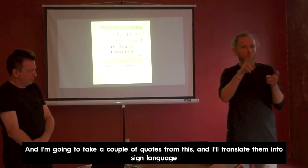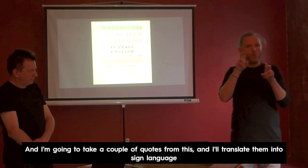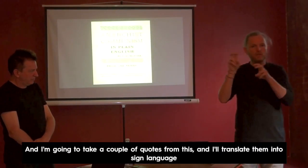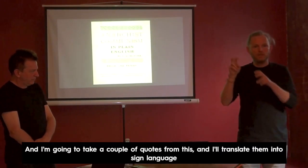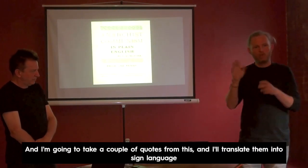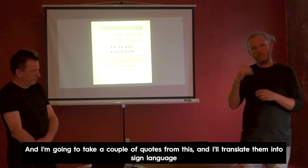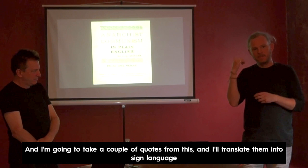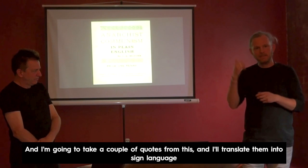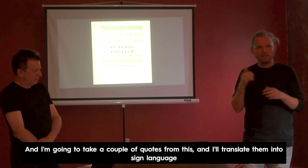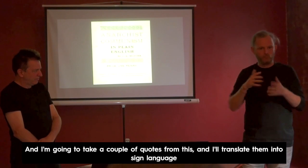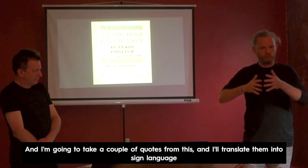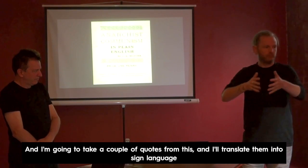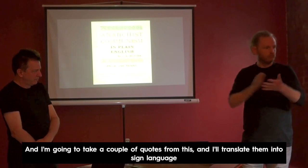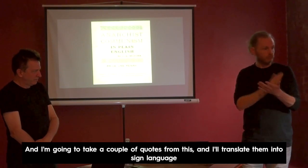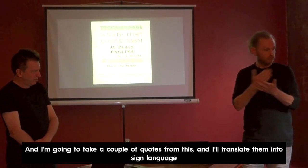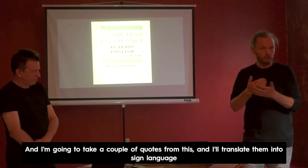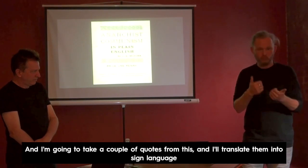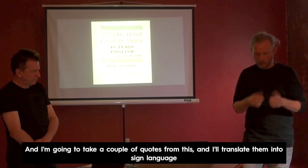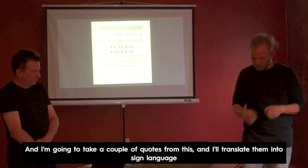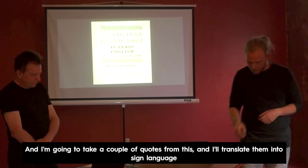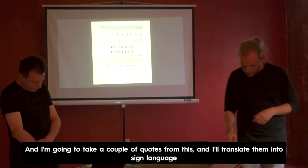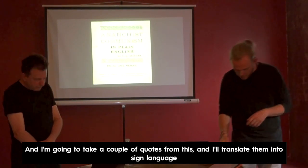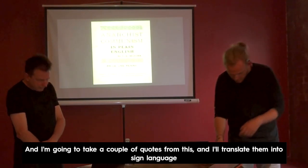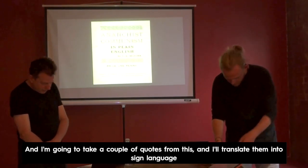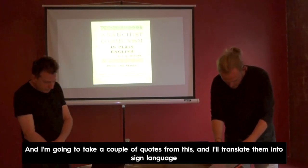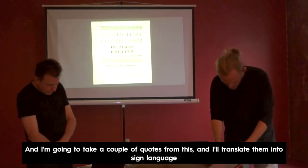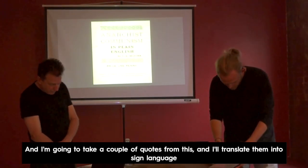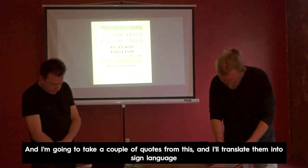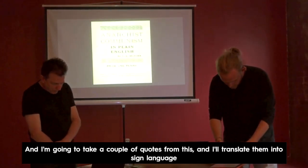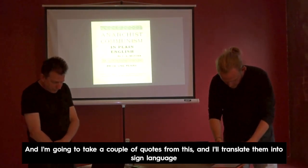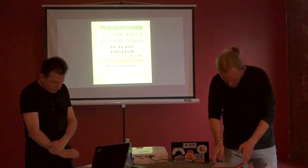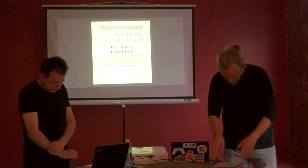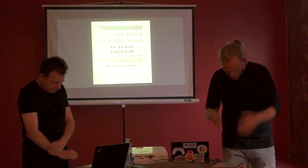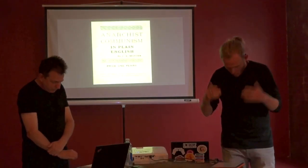And I'm going to take a couple of quotes from this, and I'll translate them to sign language as well.